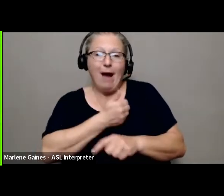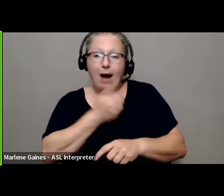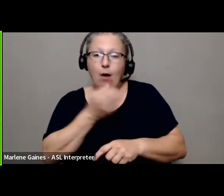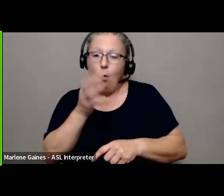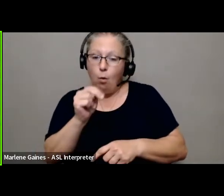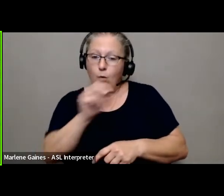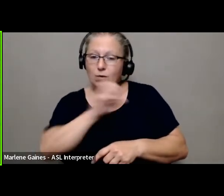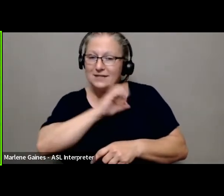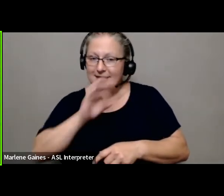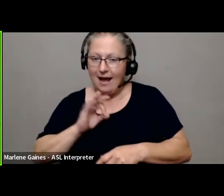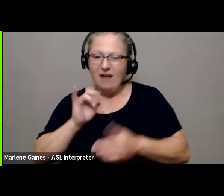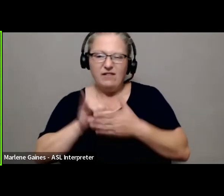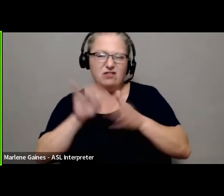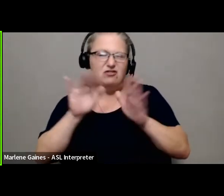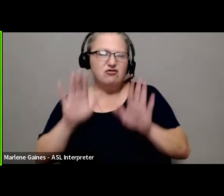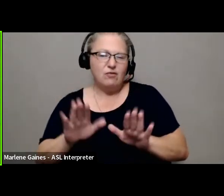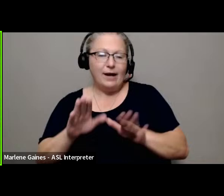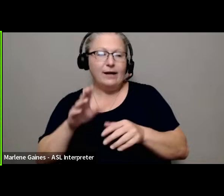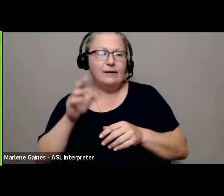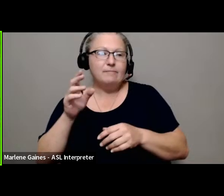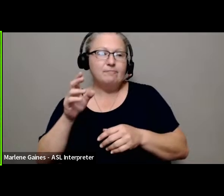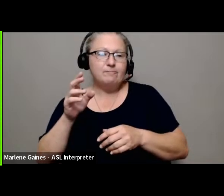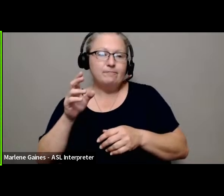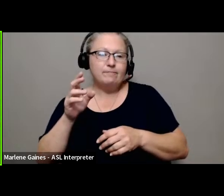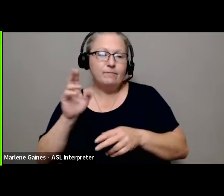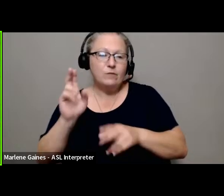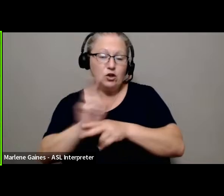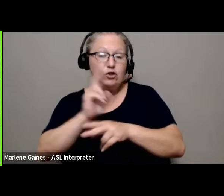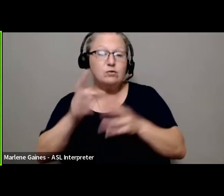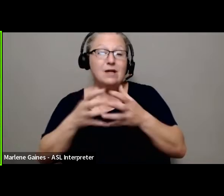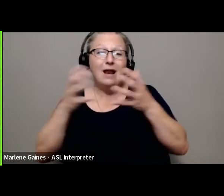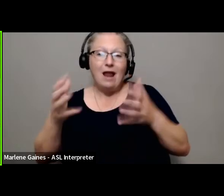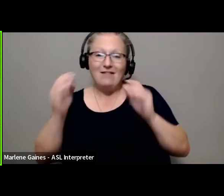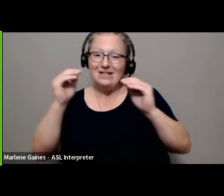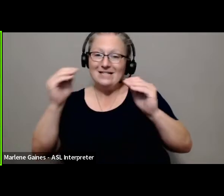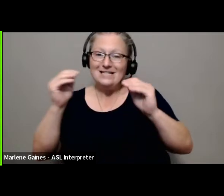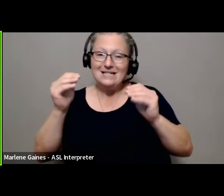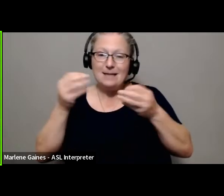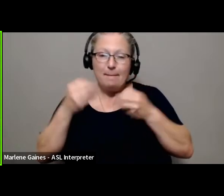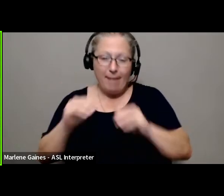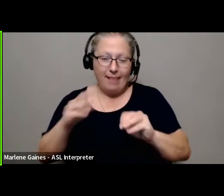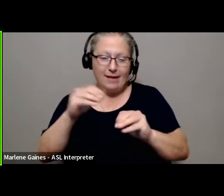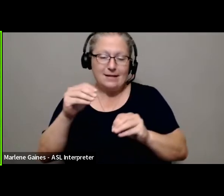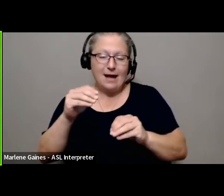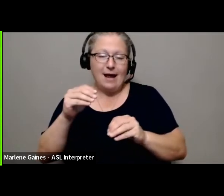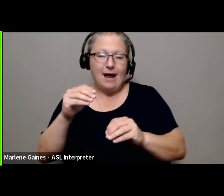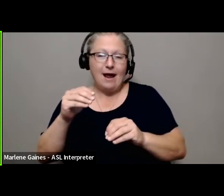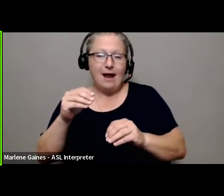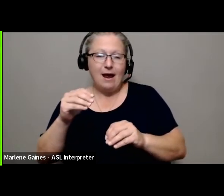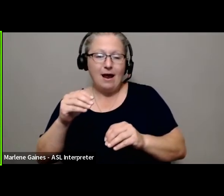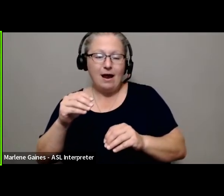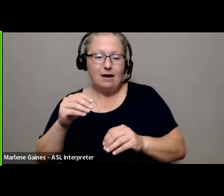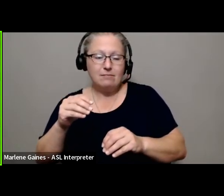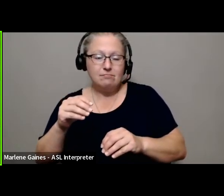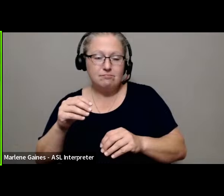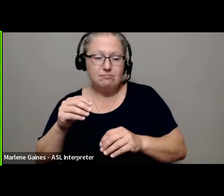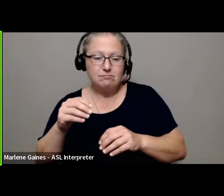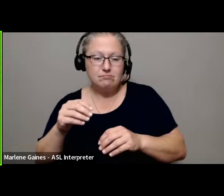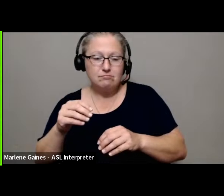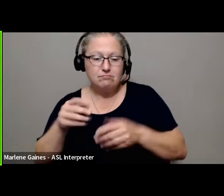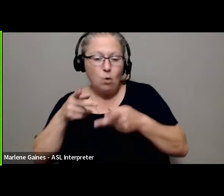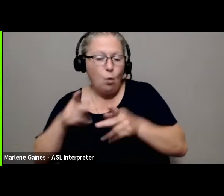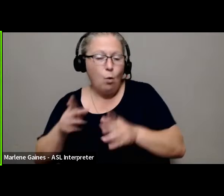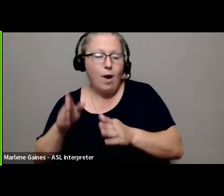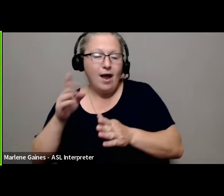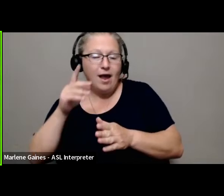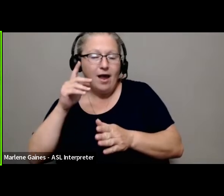staff, which was great, and they used a lot of the teaching methods and practices for us